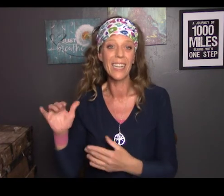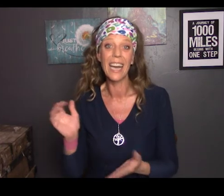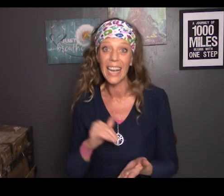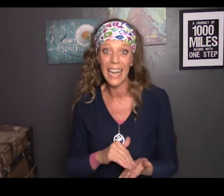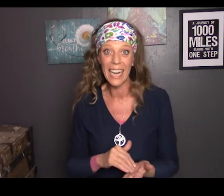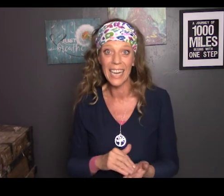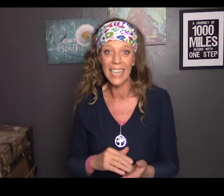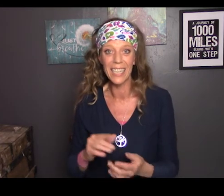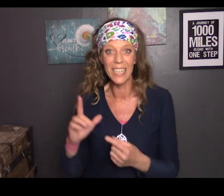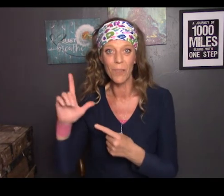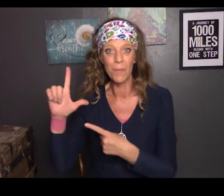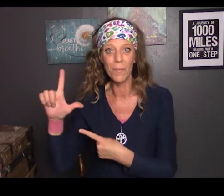Again.